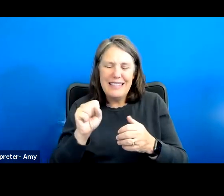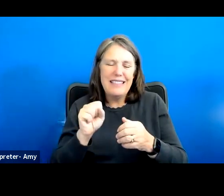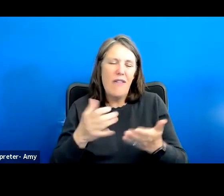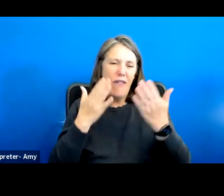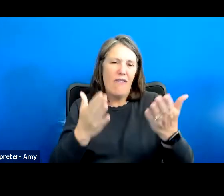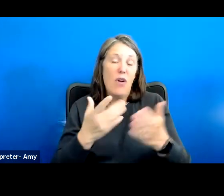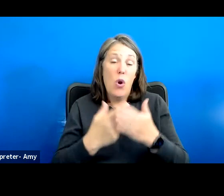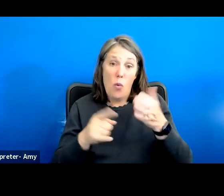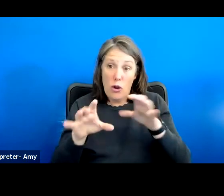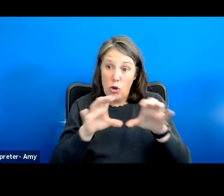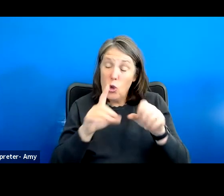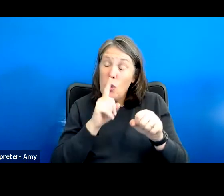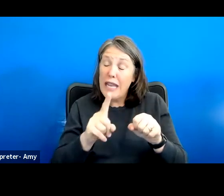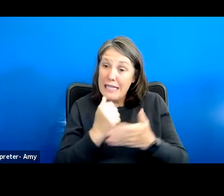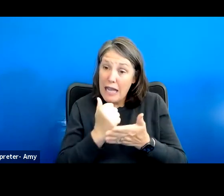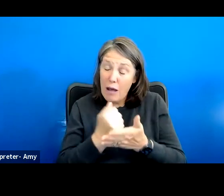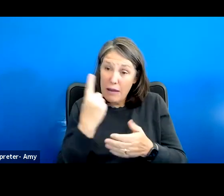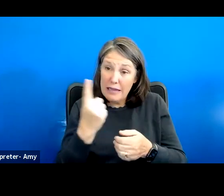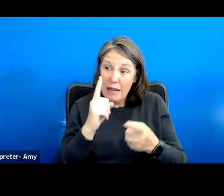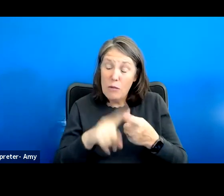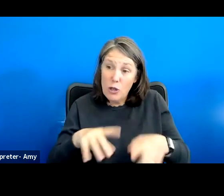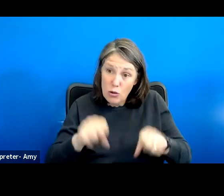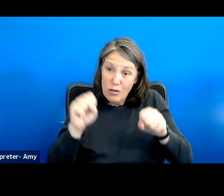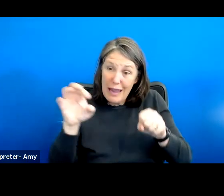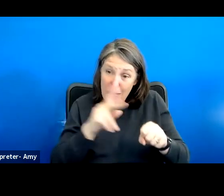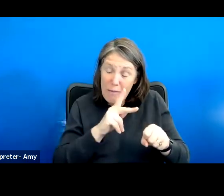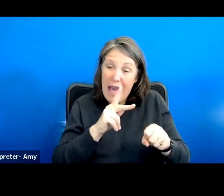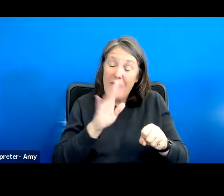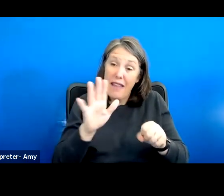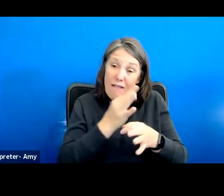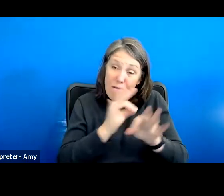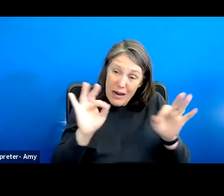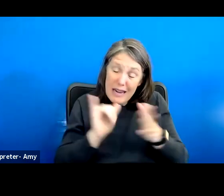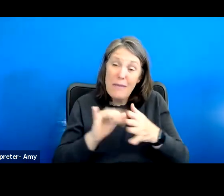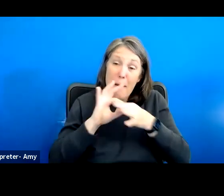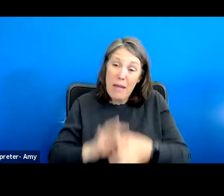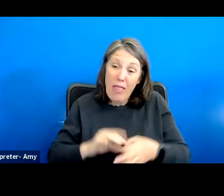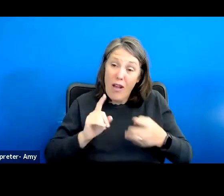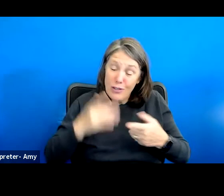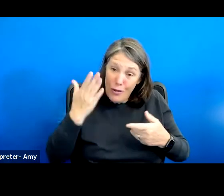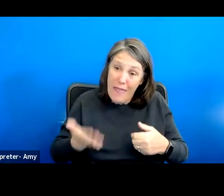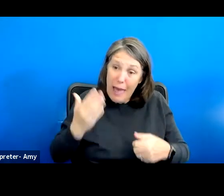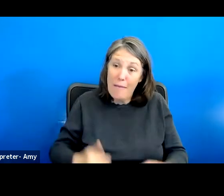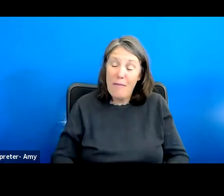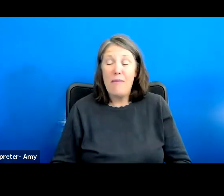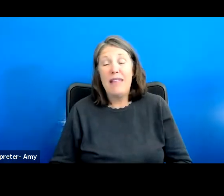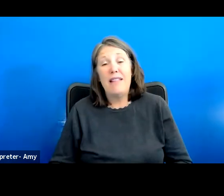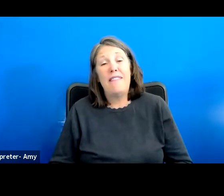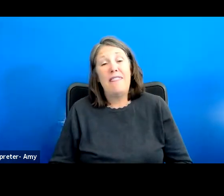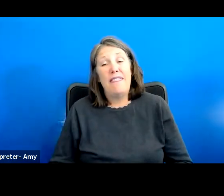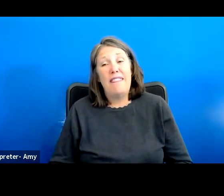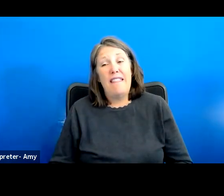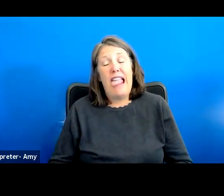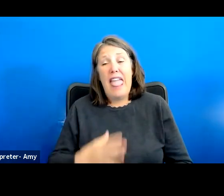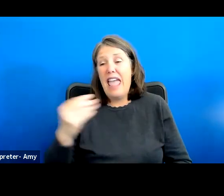doing is helping someone to take back the freedom that belongs to them. And